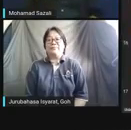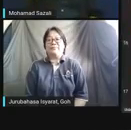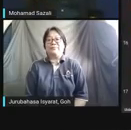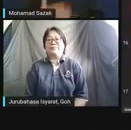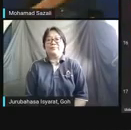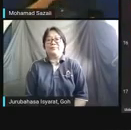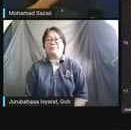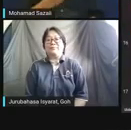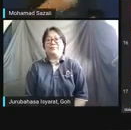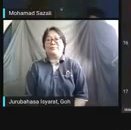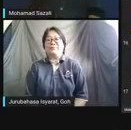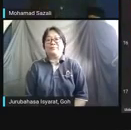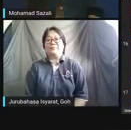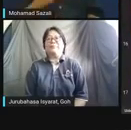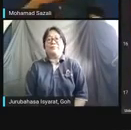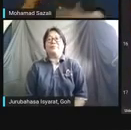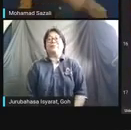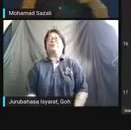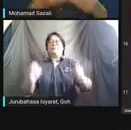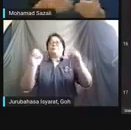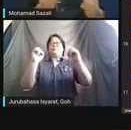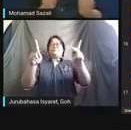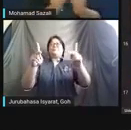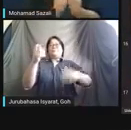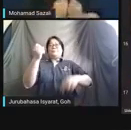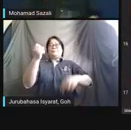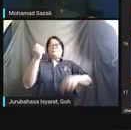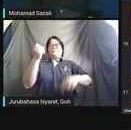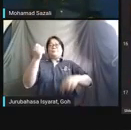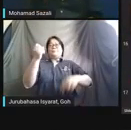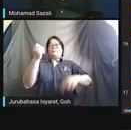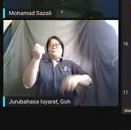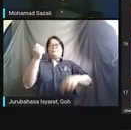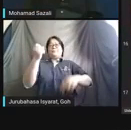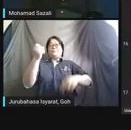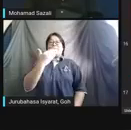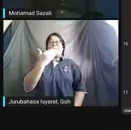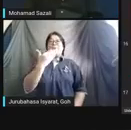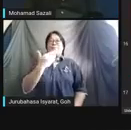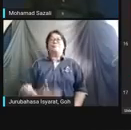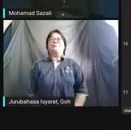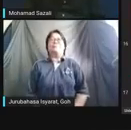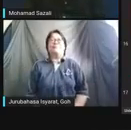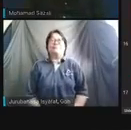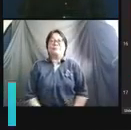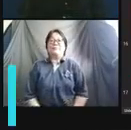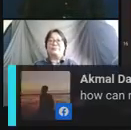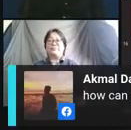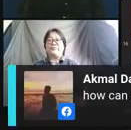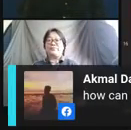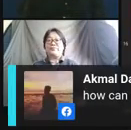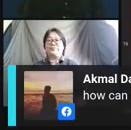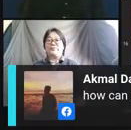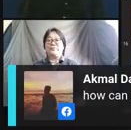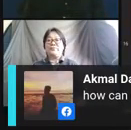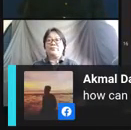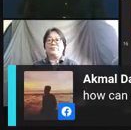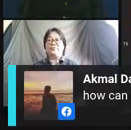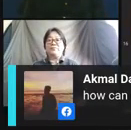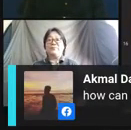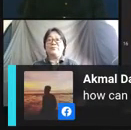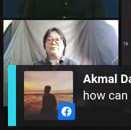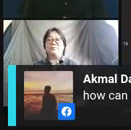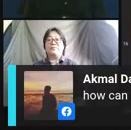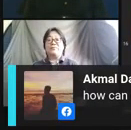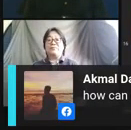Okay, understood. Thank you, Encik Sazali. I believe for now there's not any more questions. So you can continue with the speech,